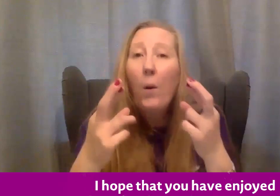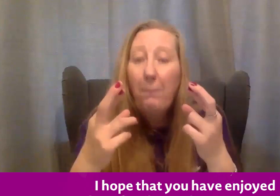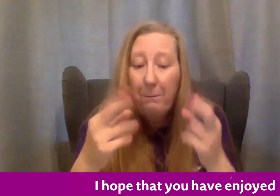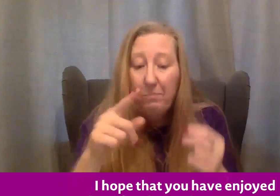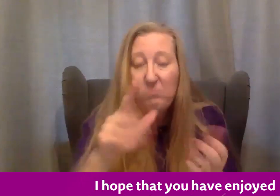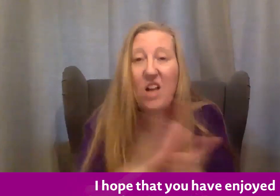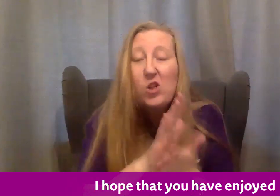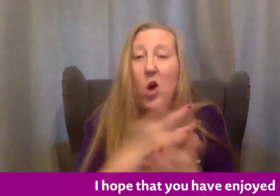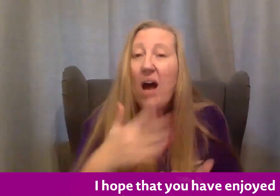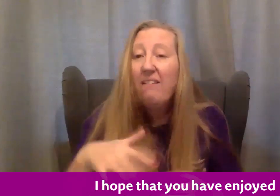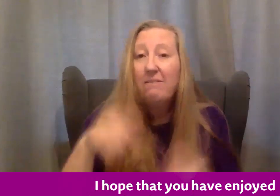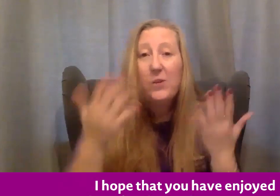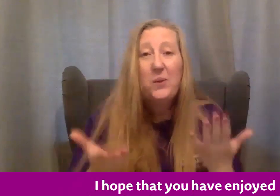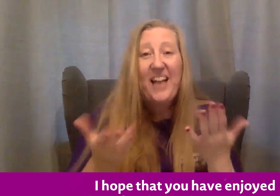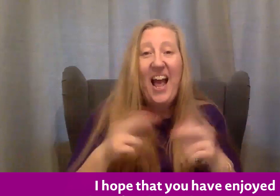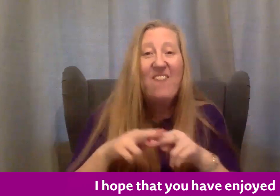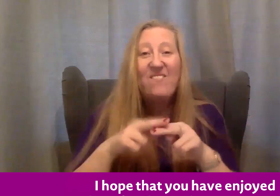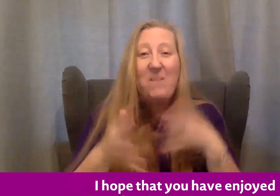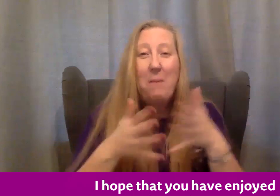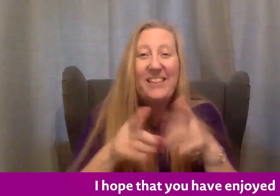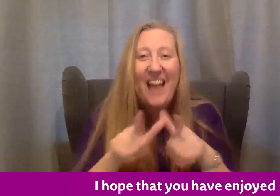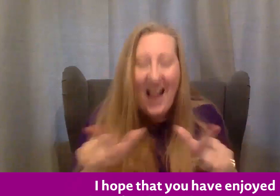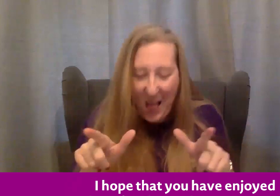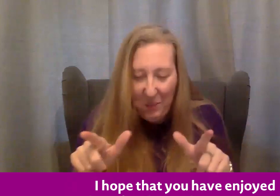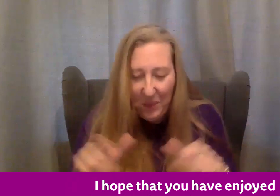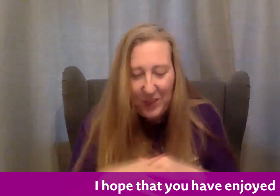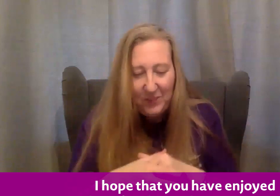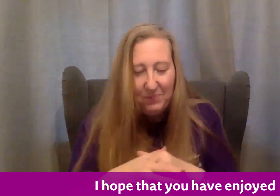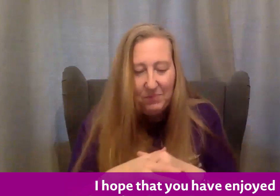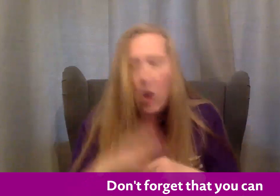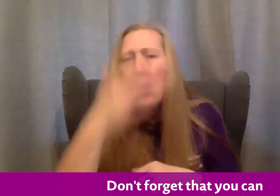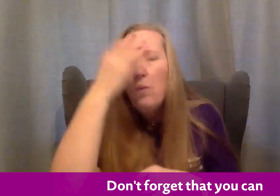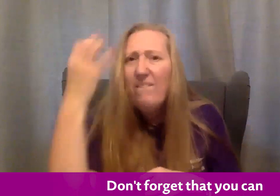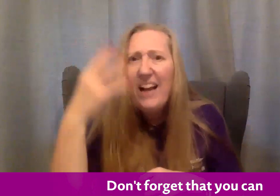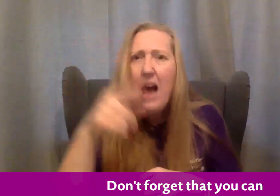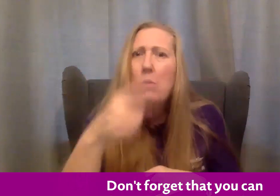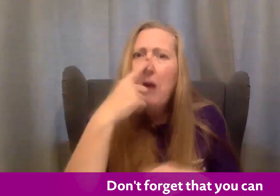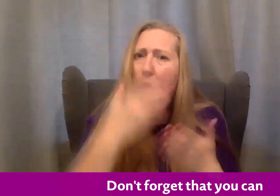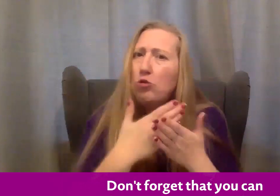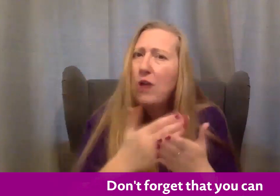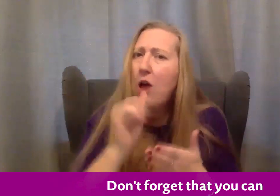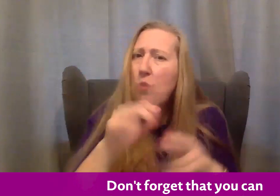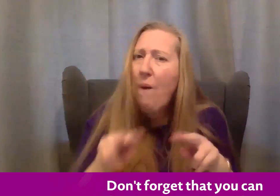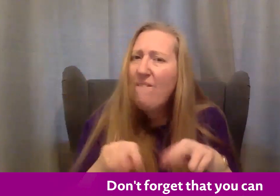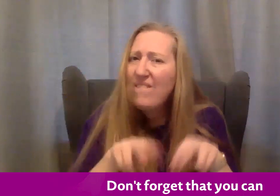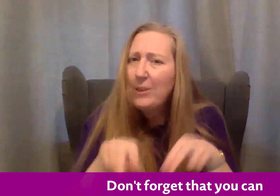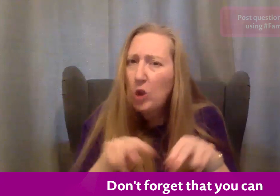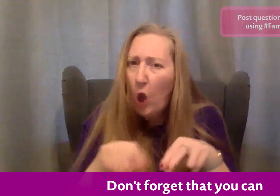I hope that you have enjoyed today's Family Sign Language session. Don't forget that you can share your practice